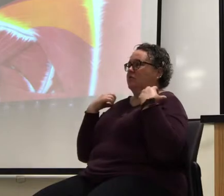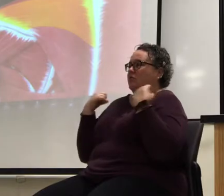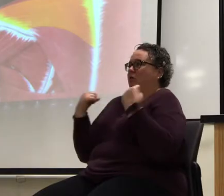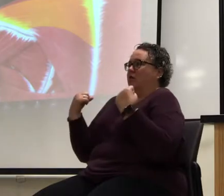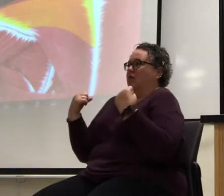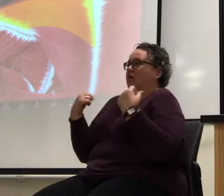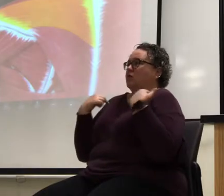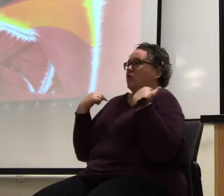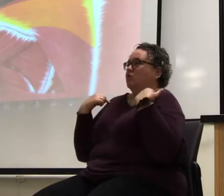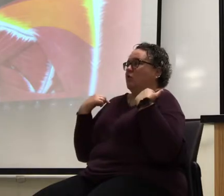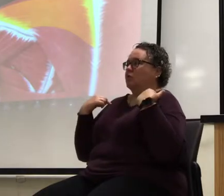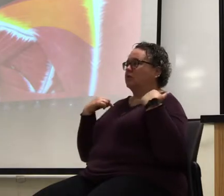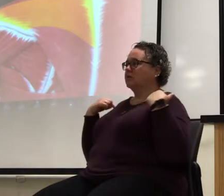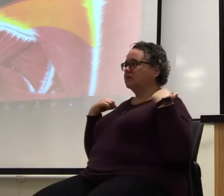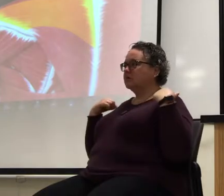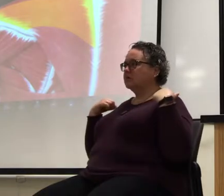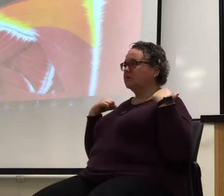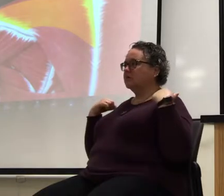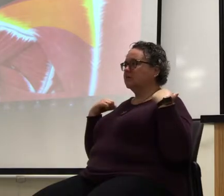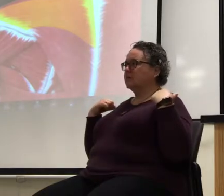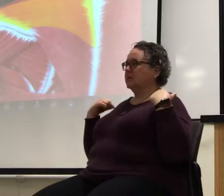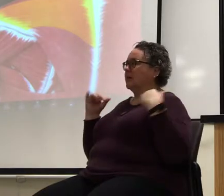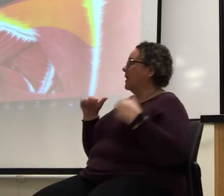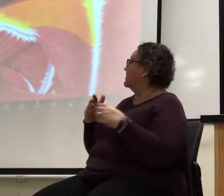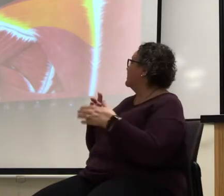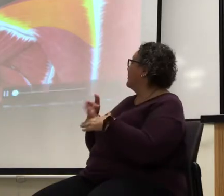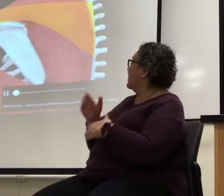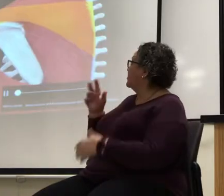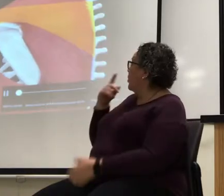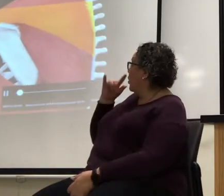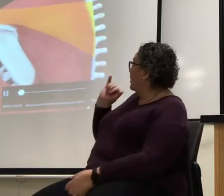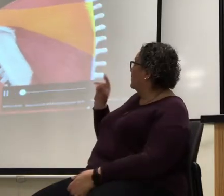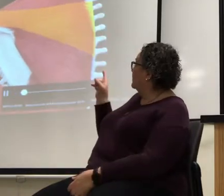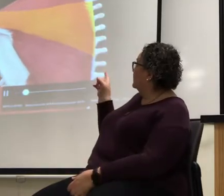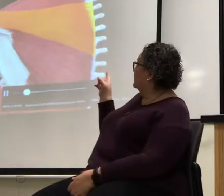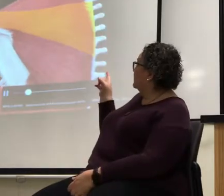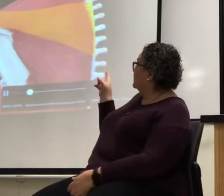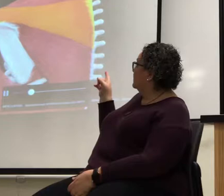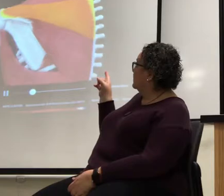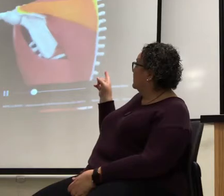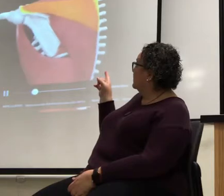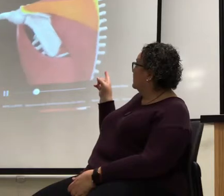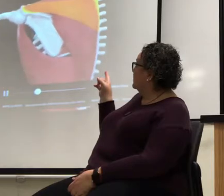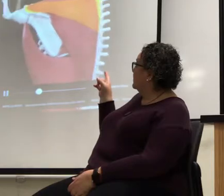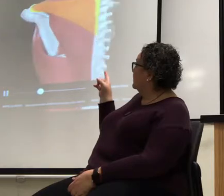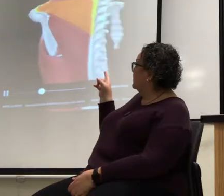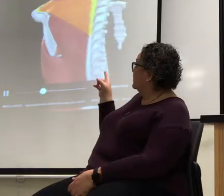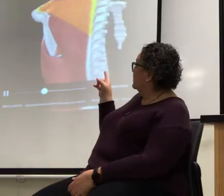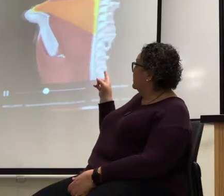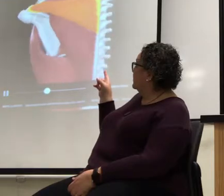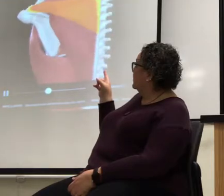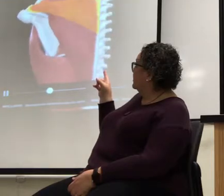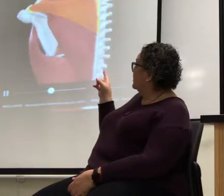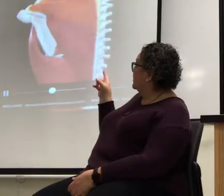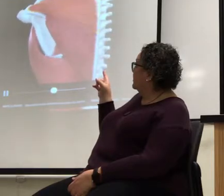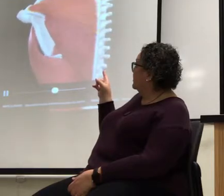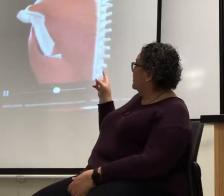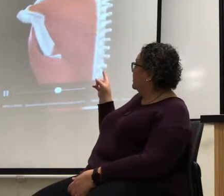your shoulder. That's the main action there. So here's how you demonstrate shoulder retraction there.